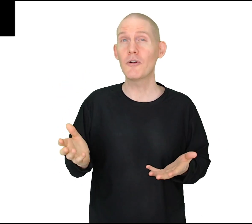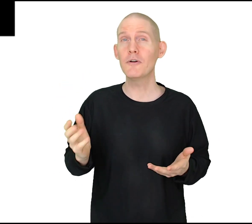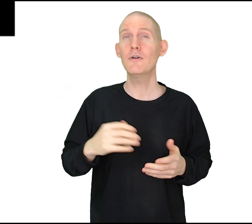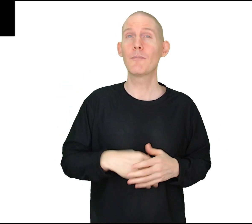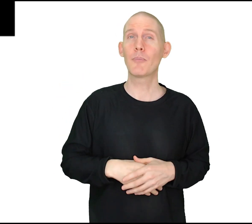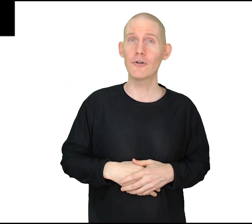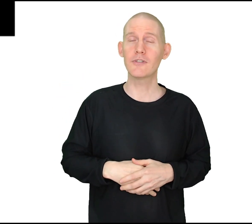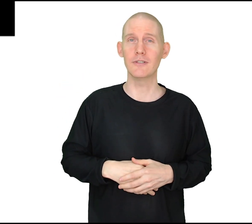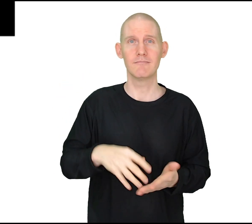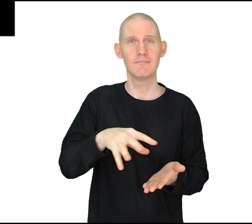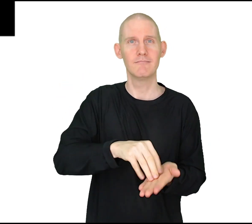learn person.